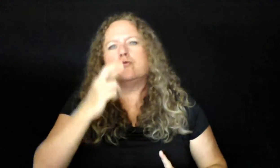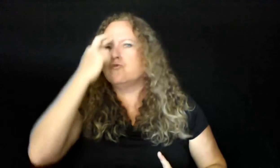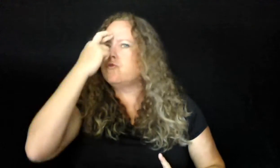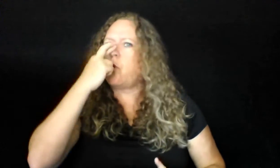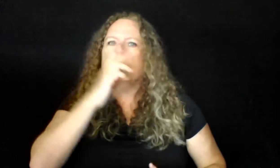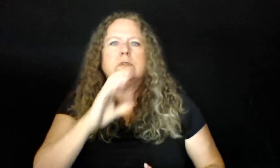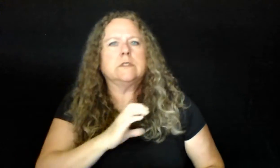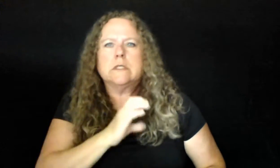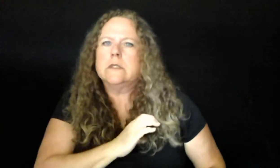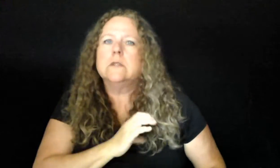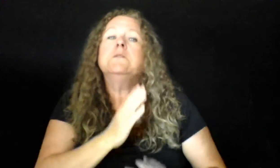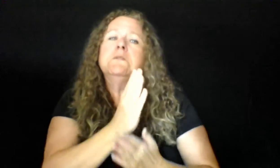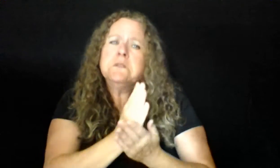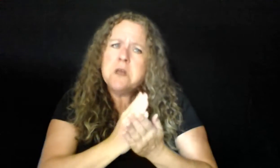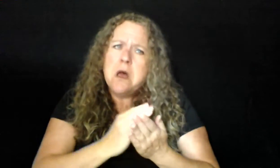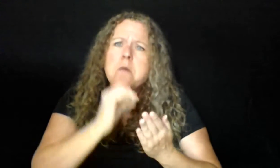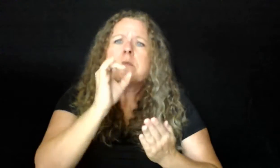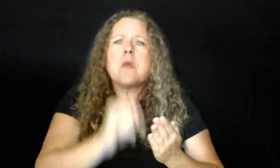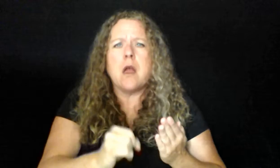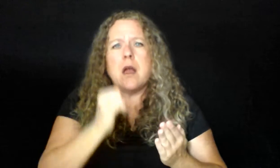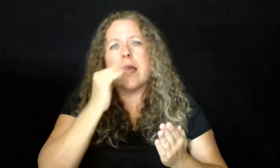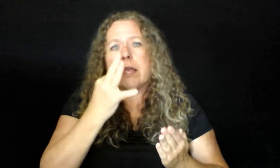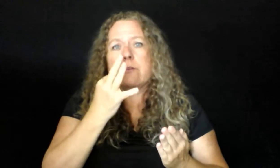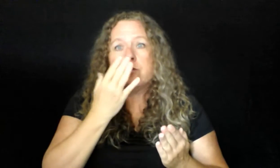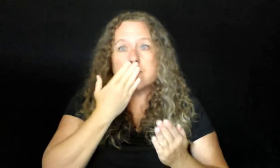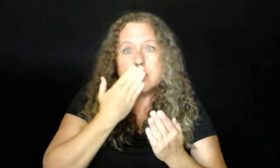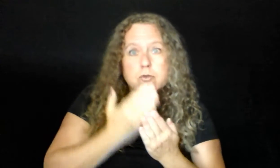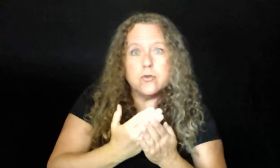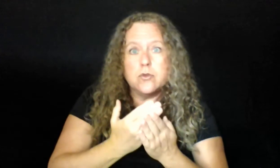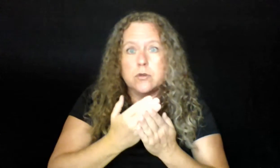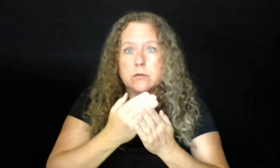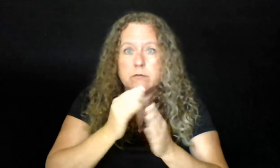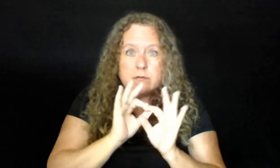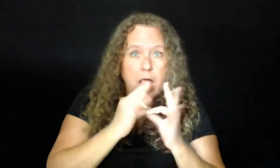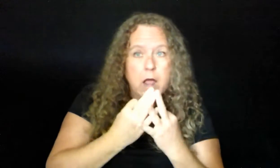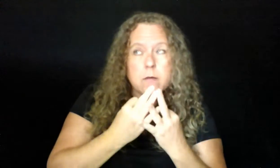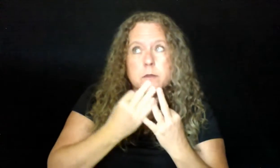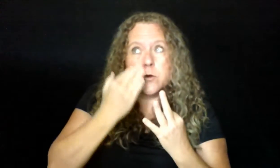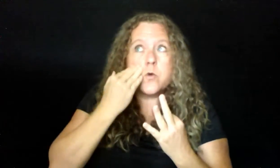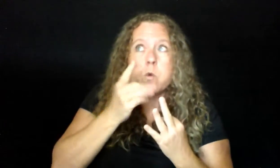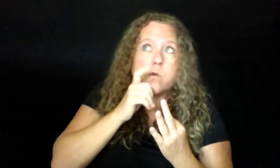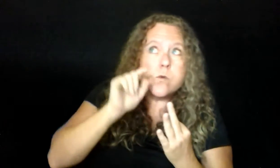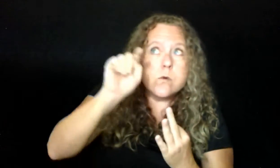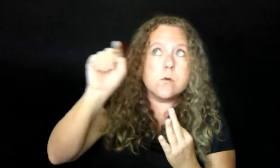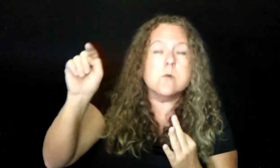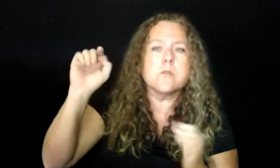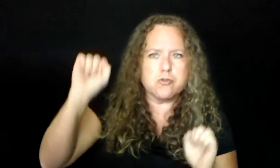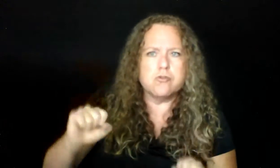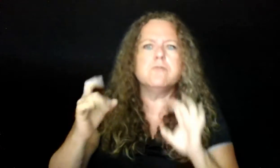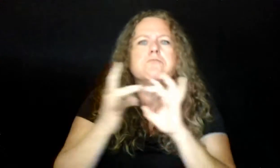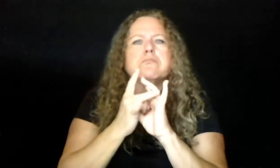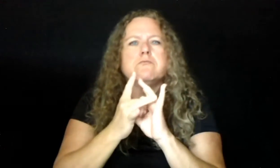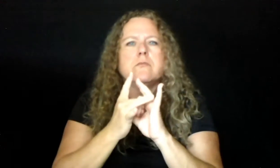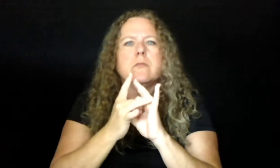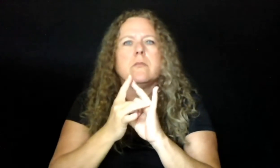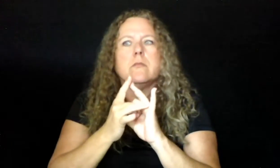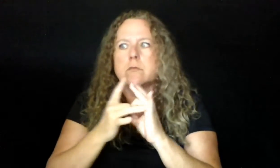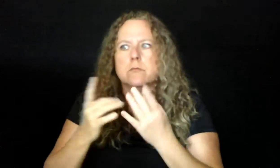were well-connected, had the right families, they could become Roman citizens. He was a Roman citizen. That means that he had every right that a Roman citizen